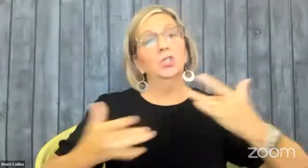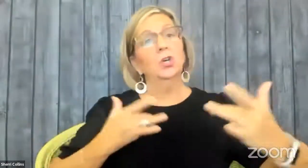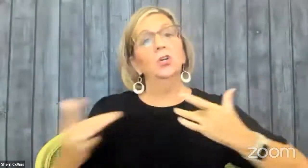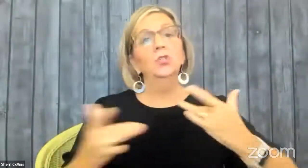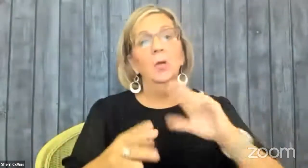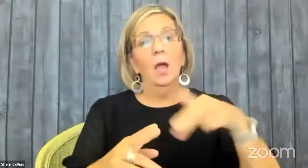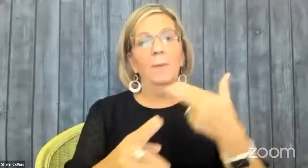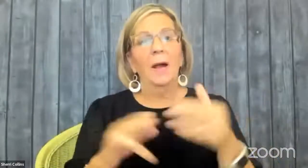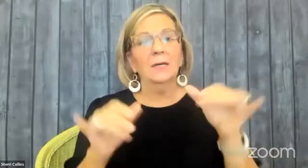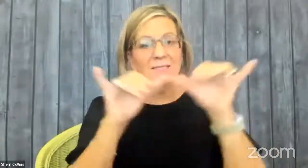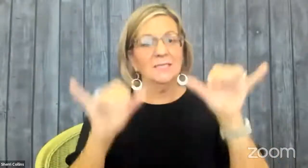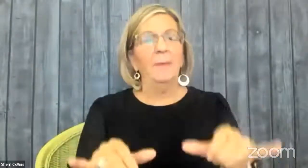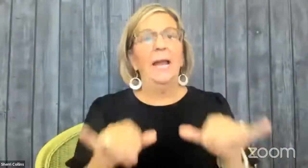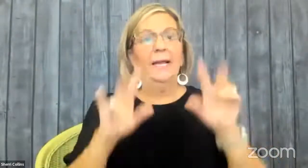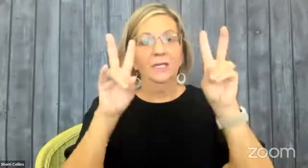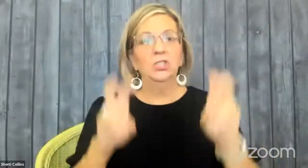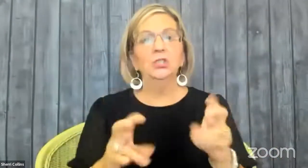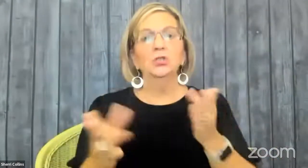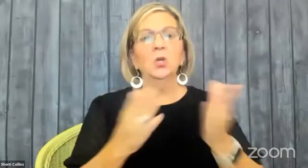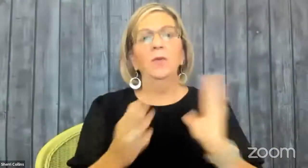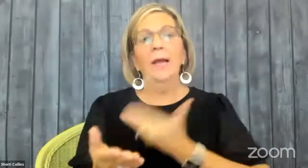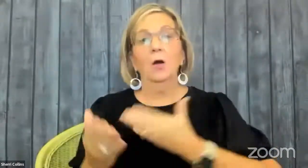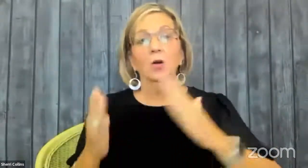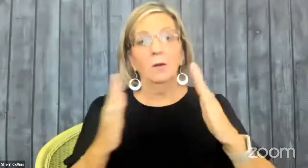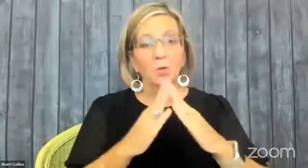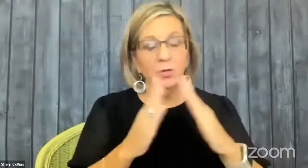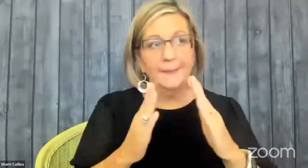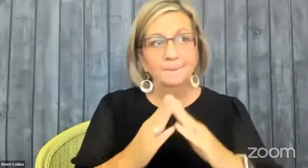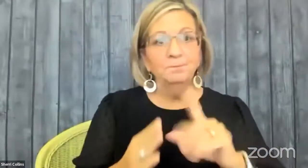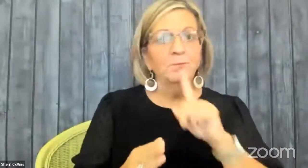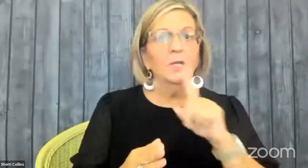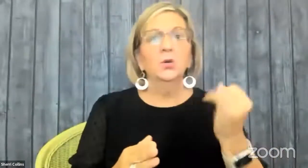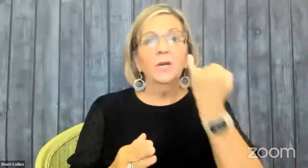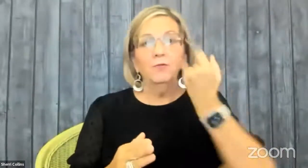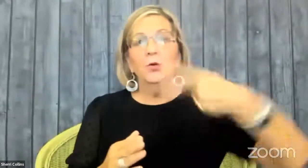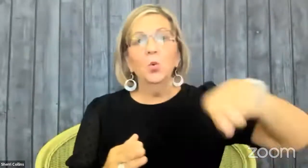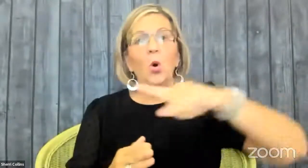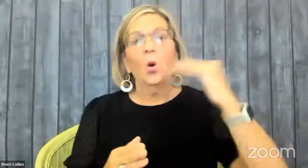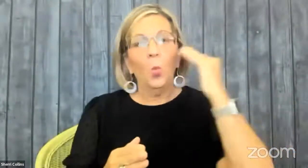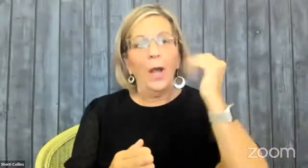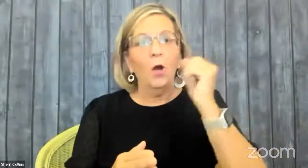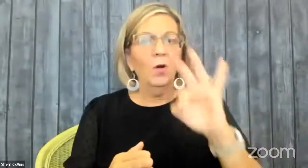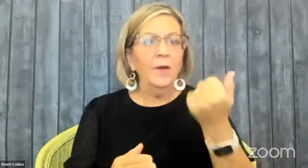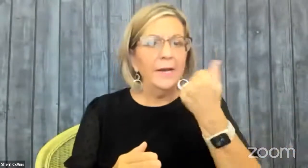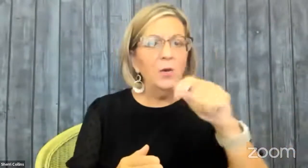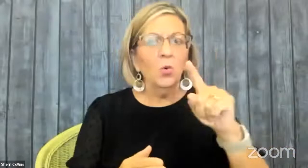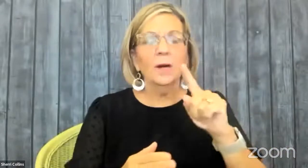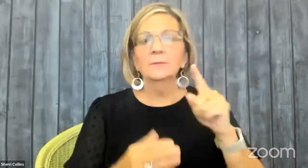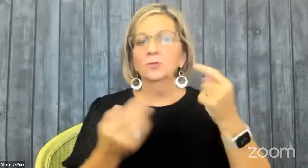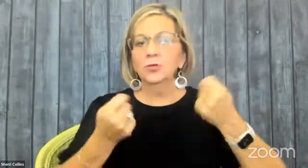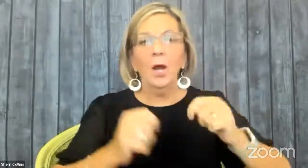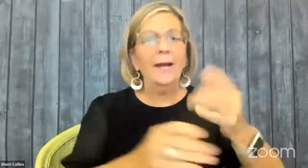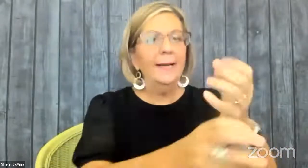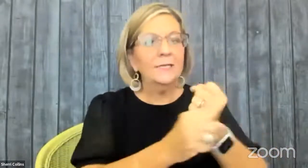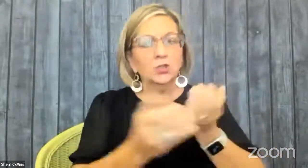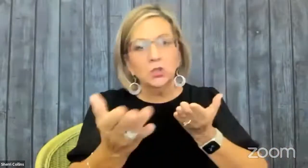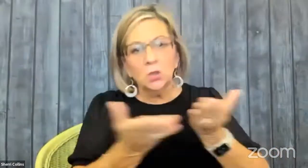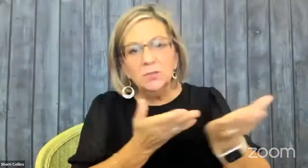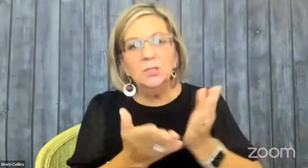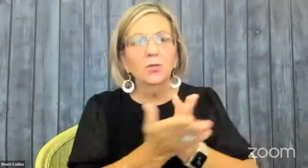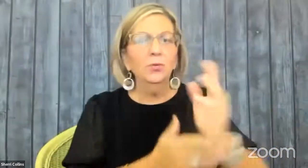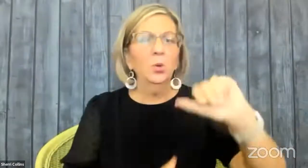the concern about systematic issues serving our community. So if you are aware of anyone trying to